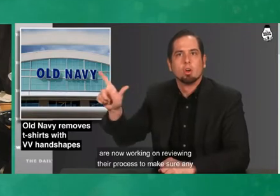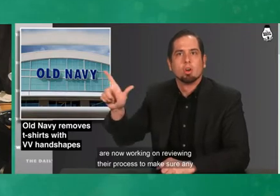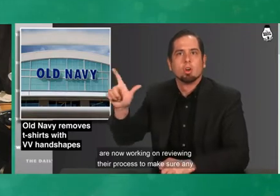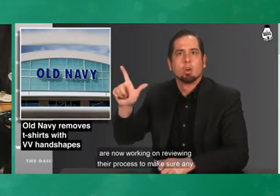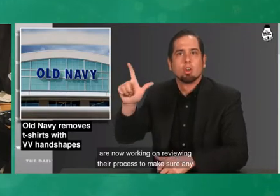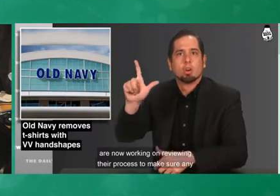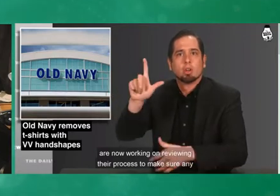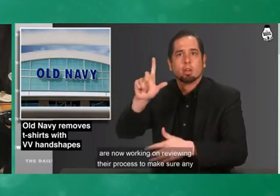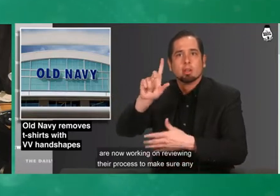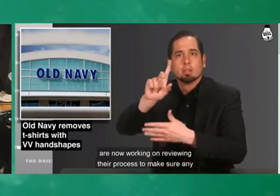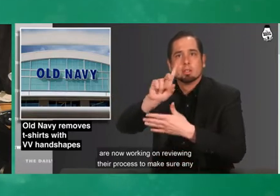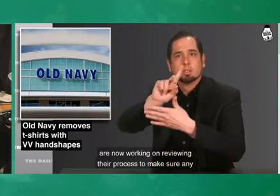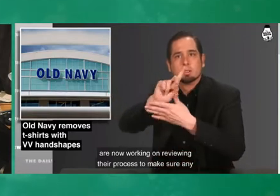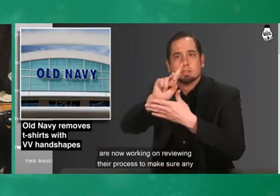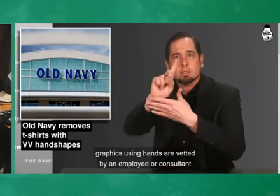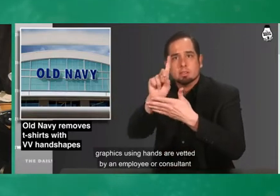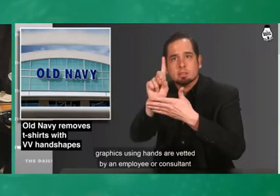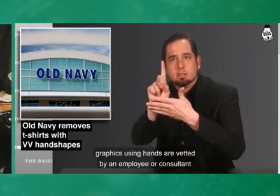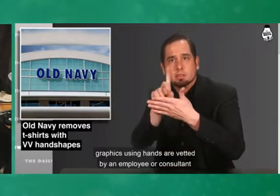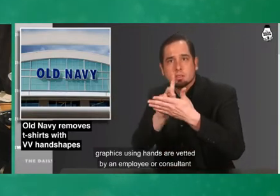that all